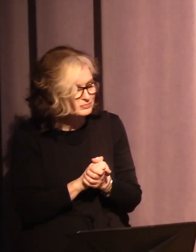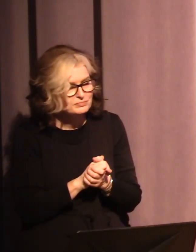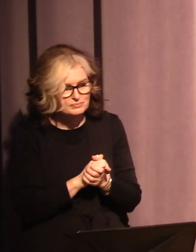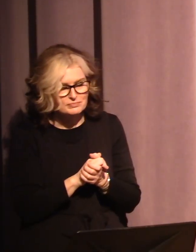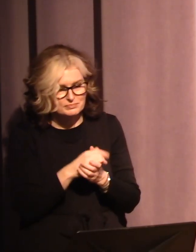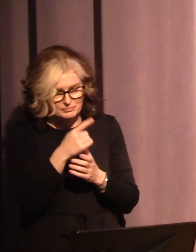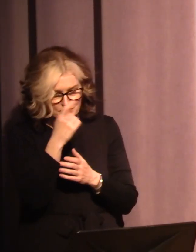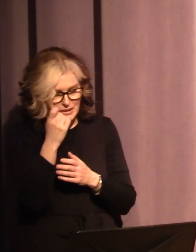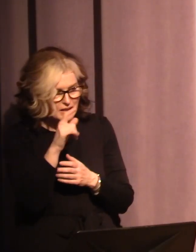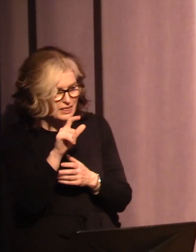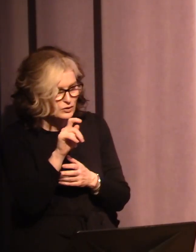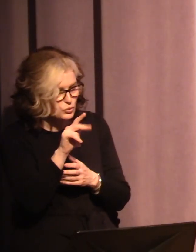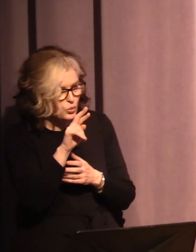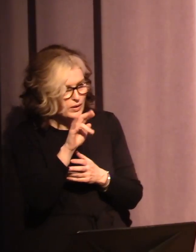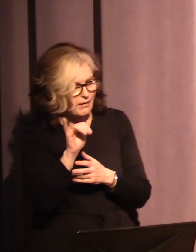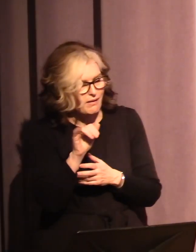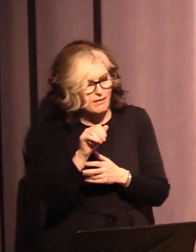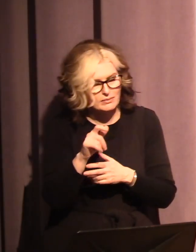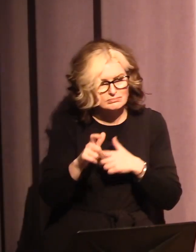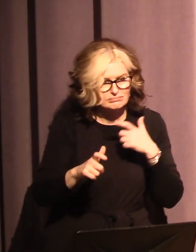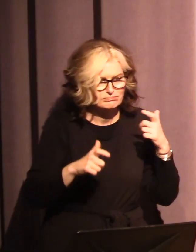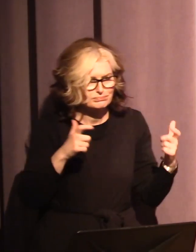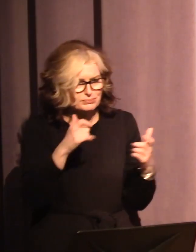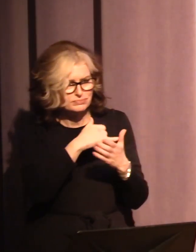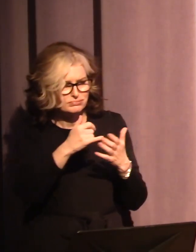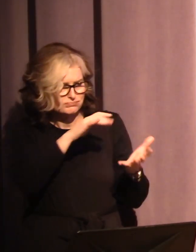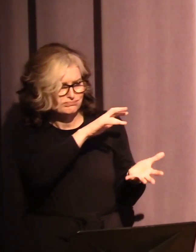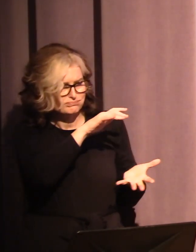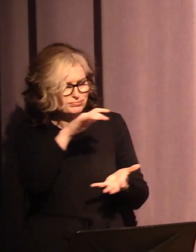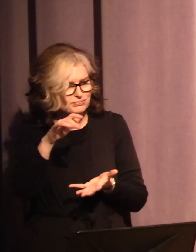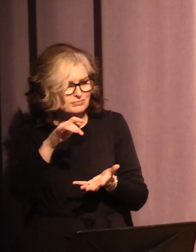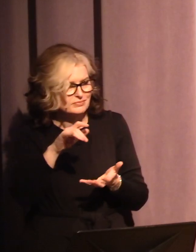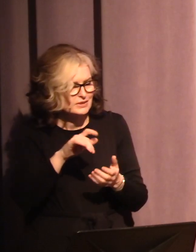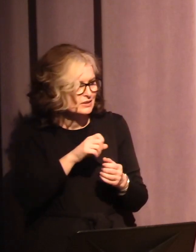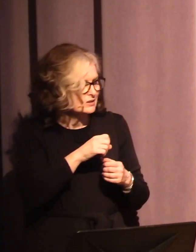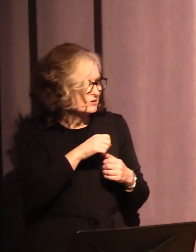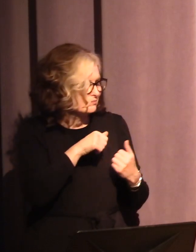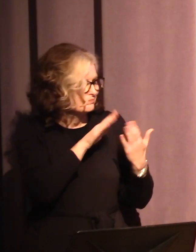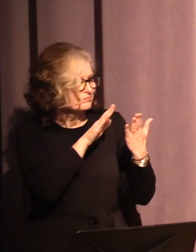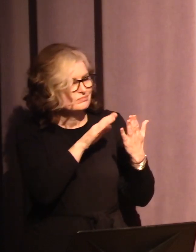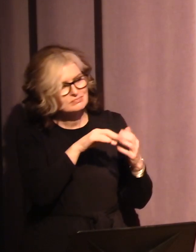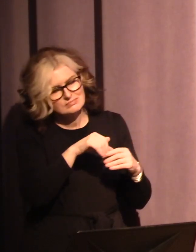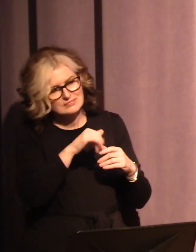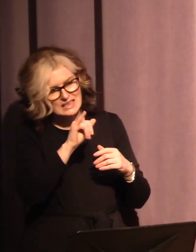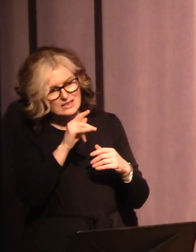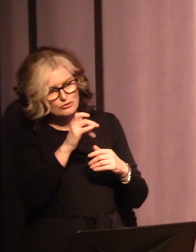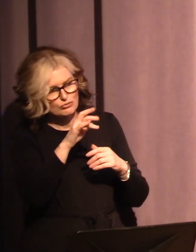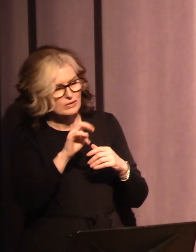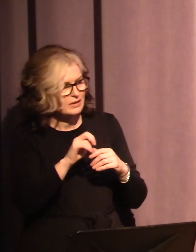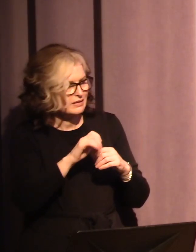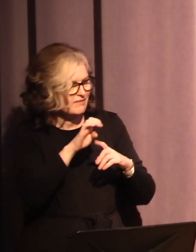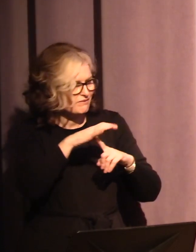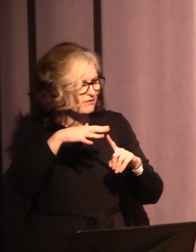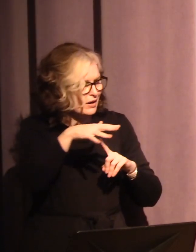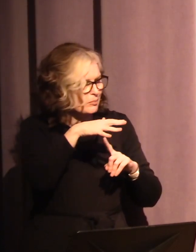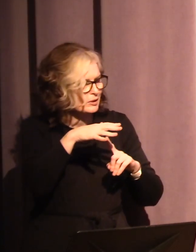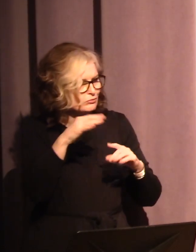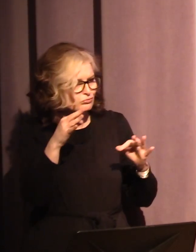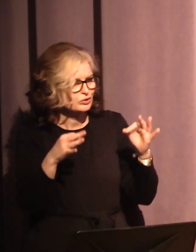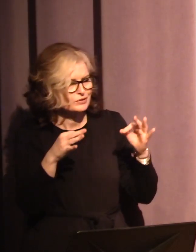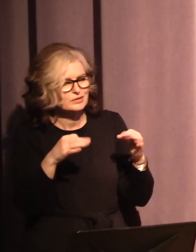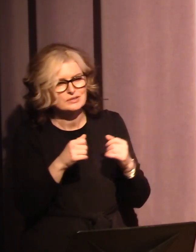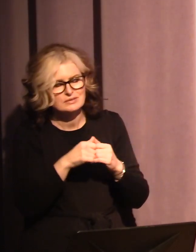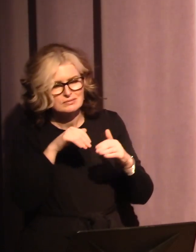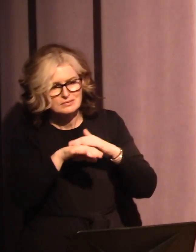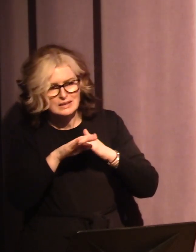Because of LaToya's incredible body of work tackling industrialization, Rust Belt revitalization, environmental justice,